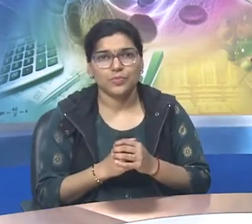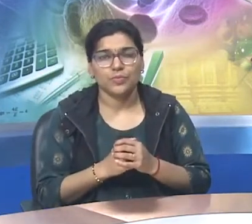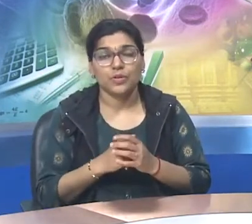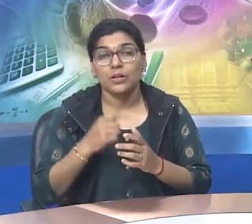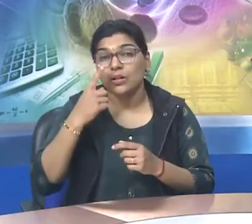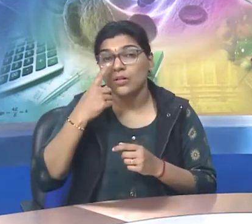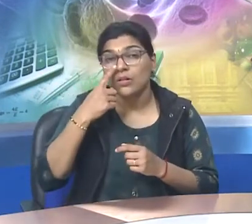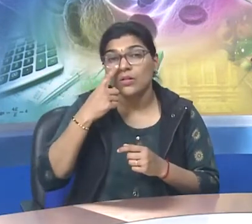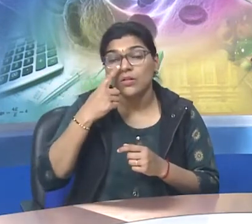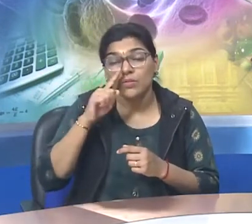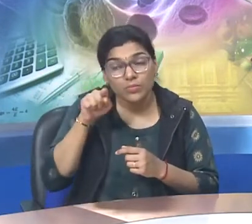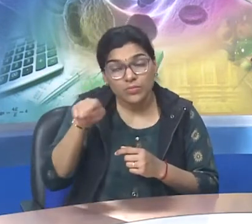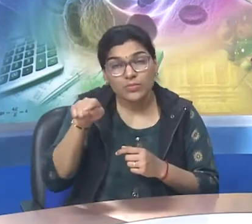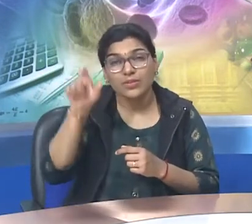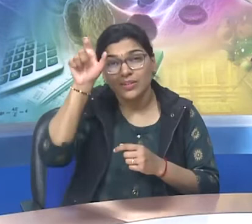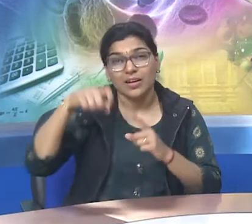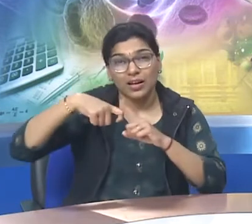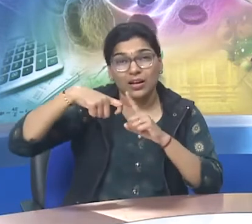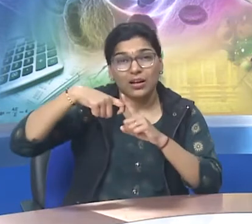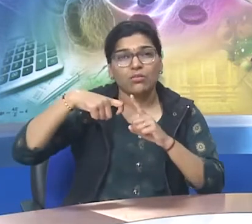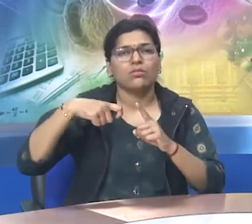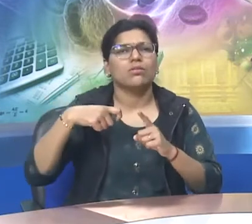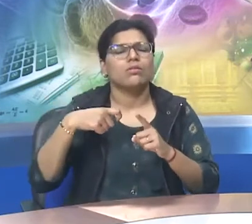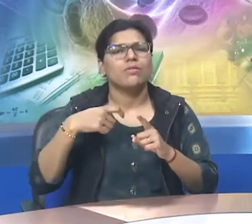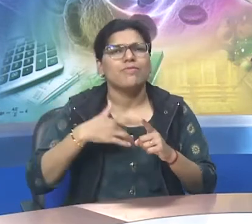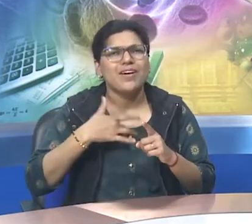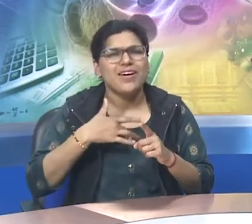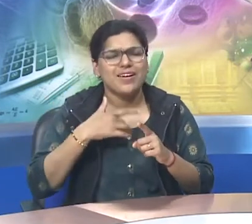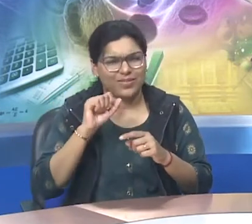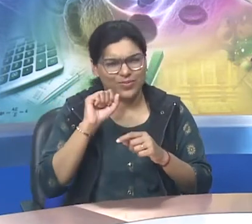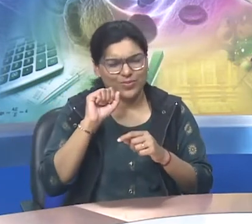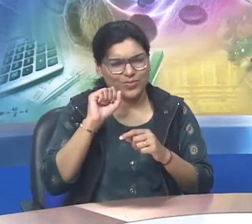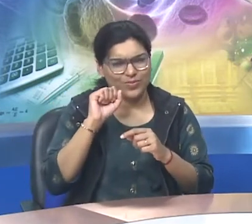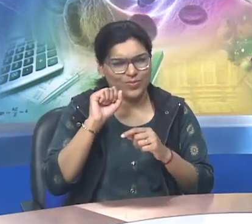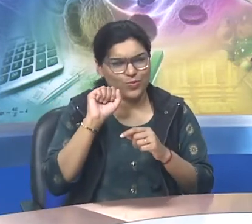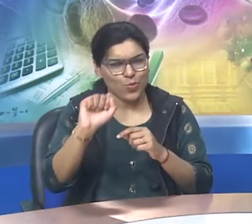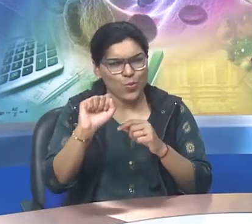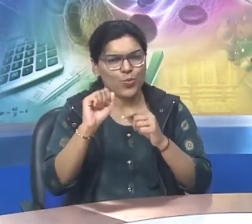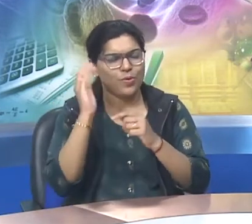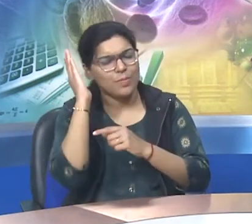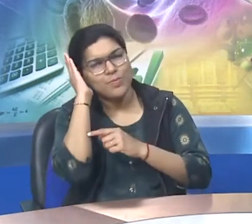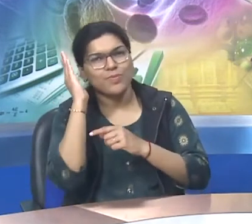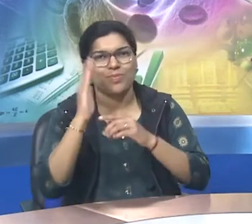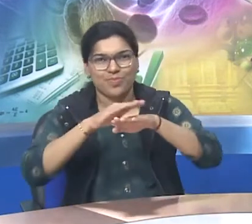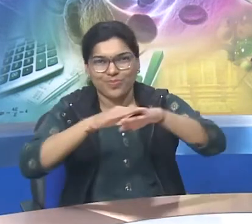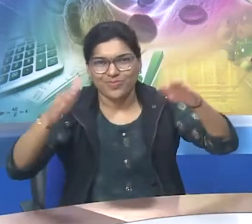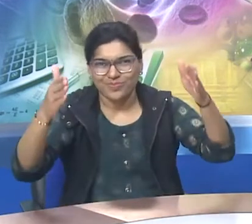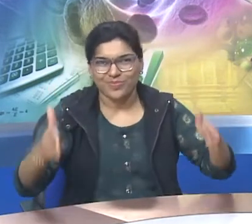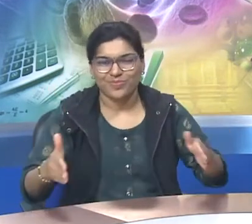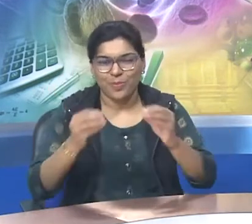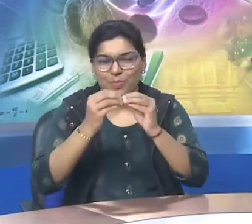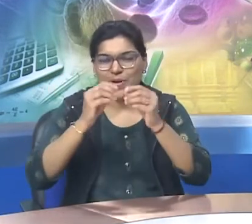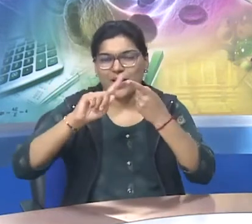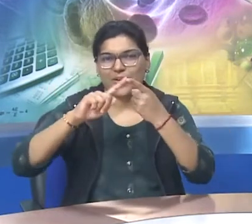bring her grandmother's house memory to her bedroom